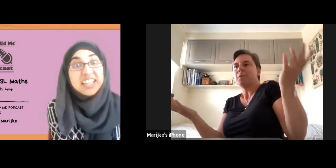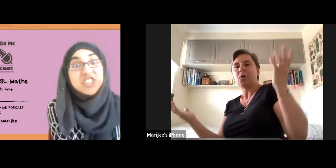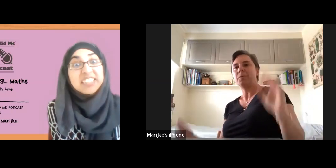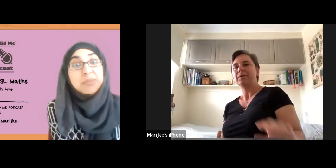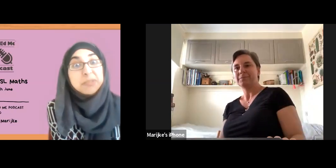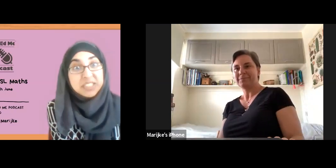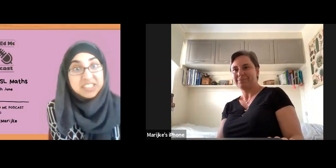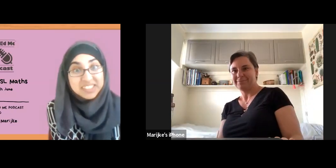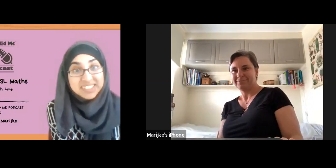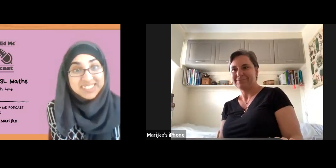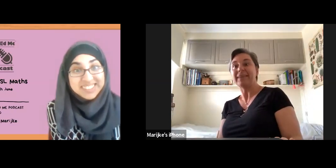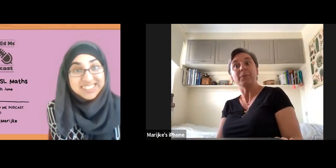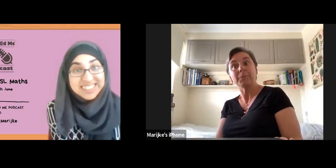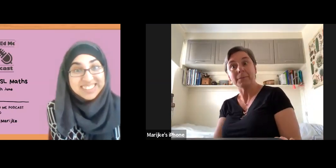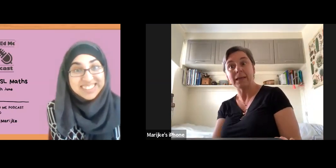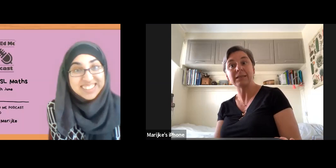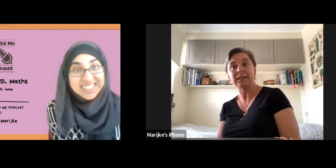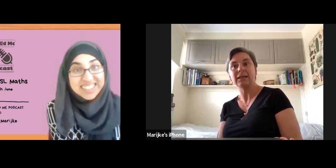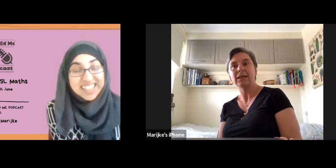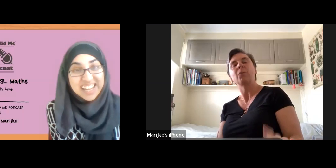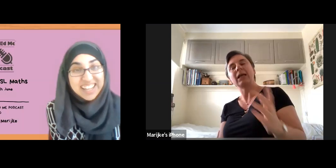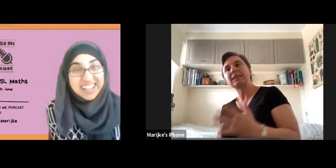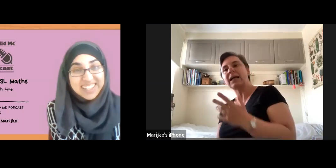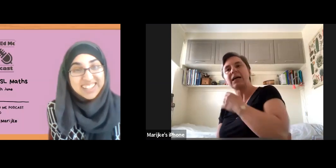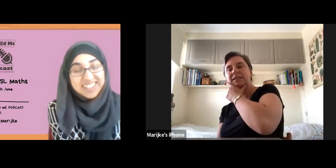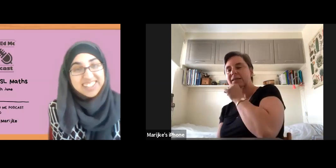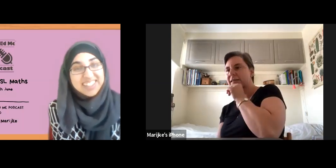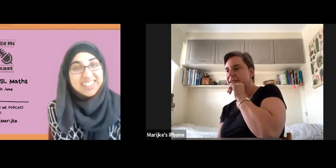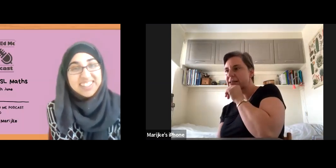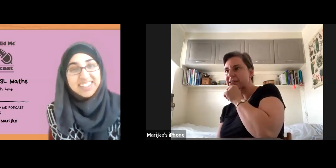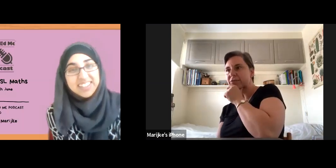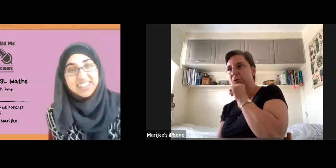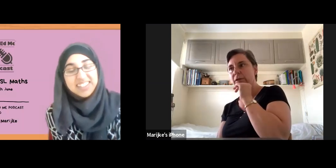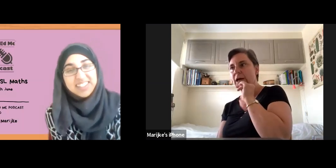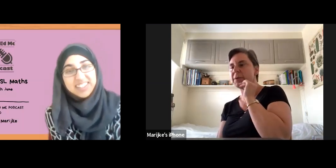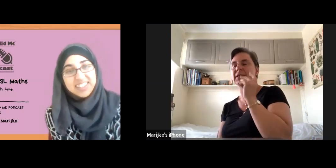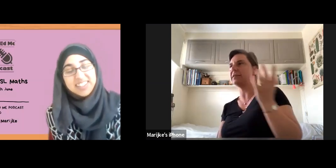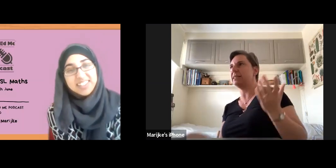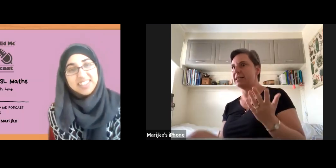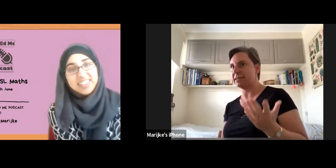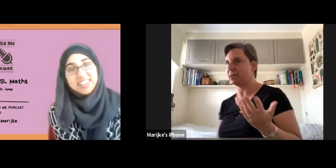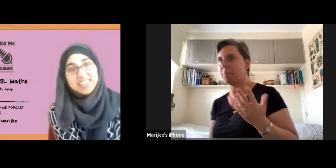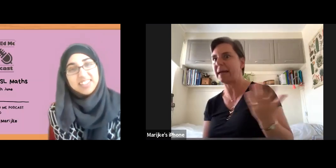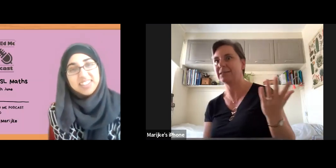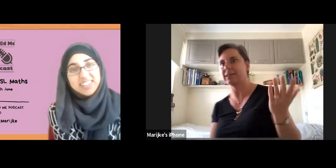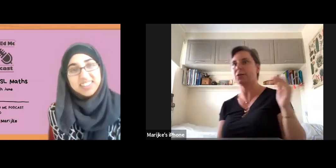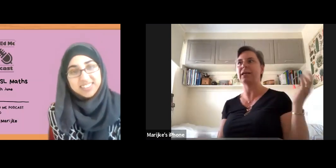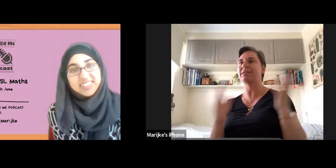tiny whispers. Yeah, exactly. When I started at the deaf school, you know, I mean, the TAs there are amazing. You know, their signing